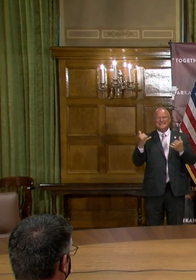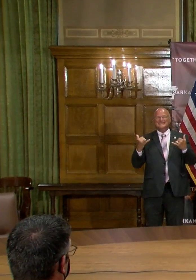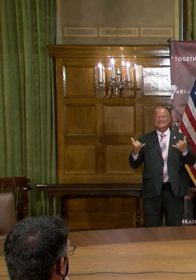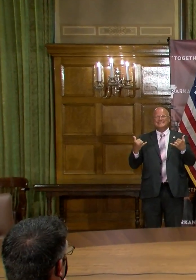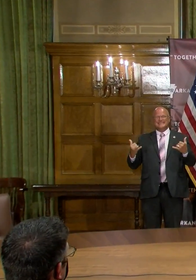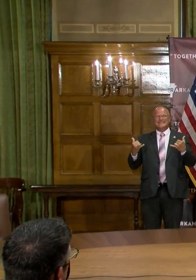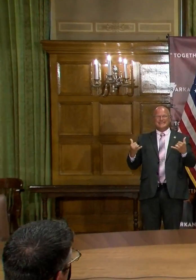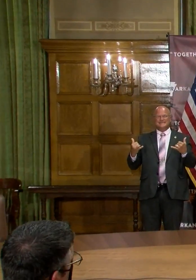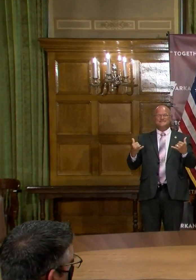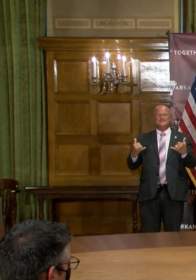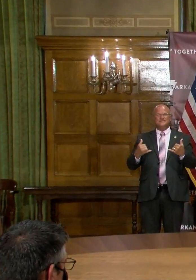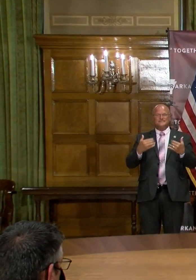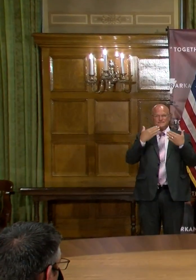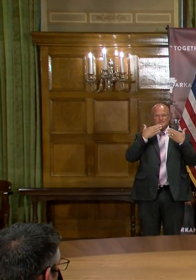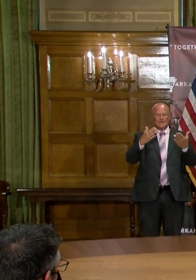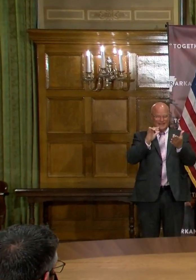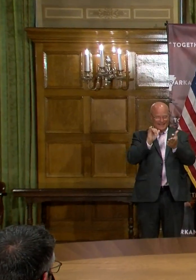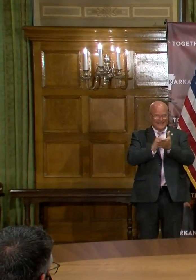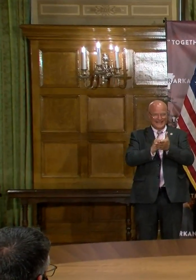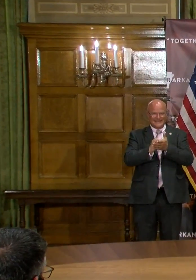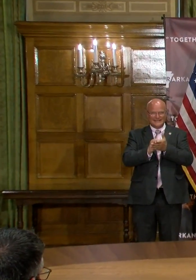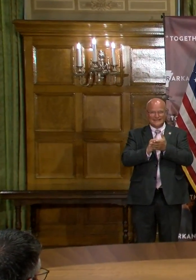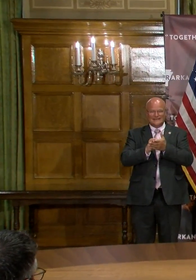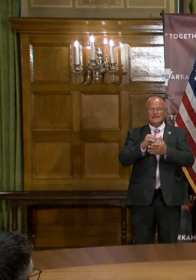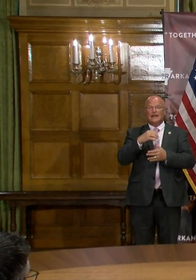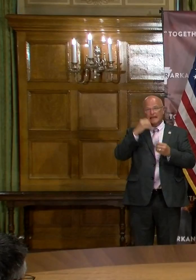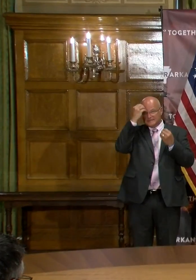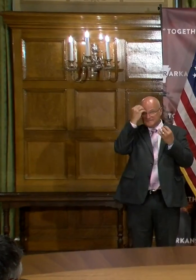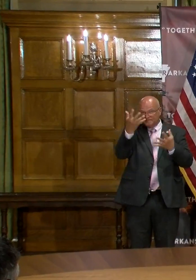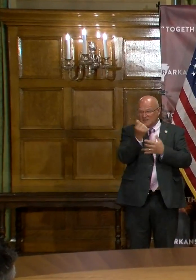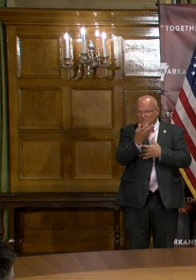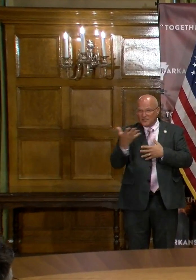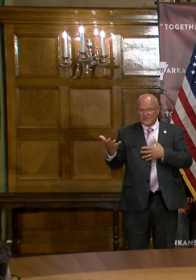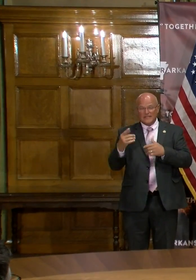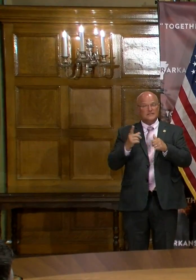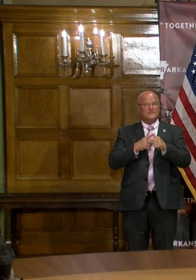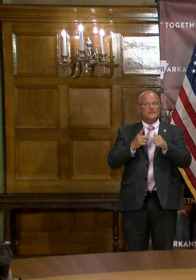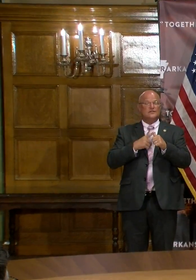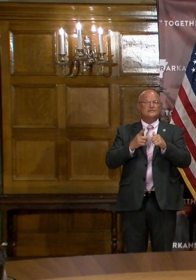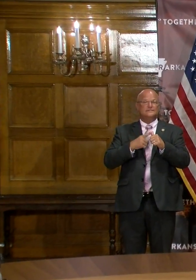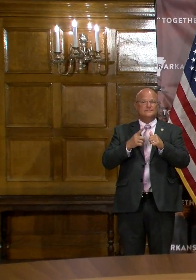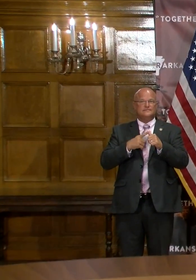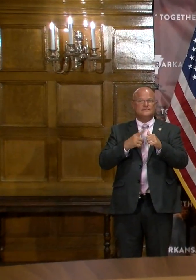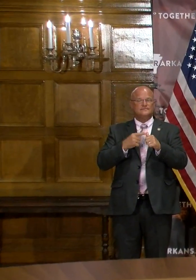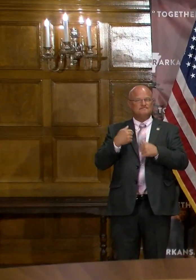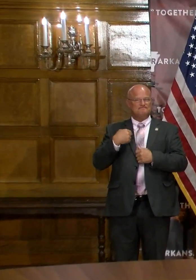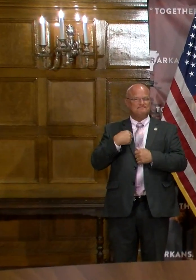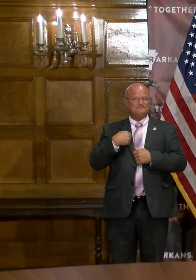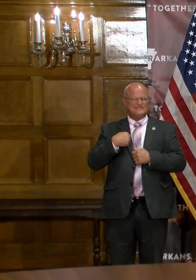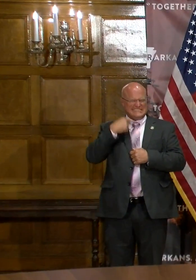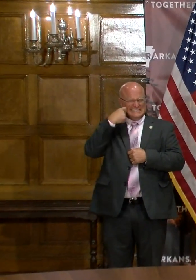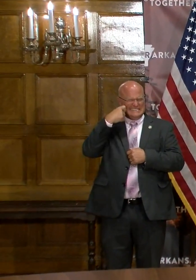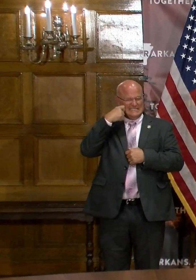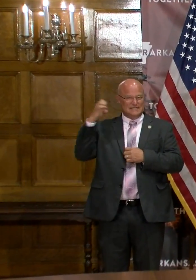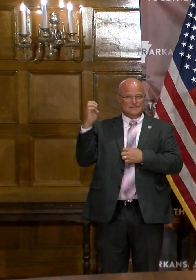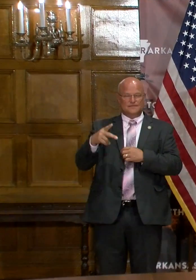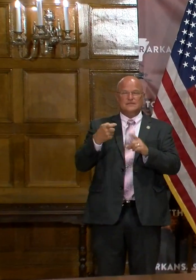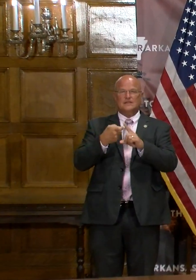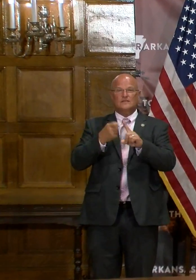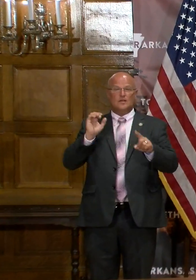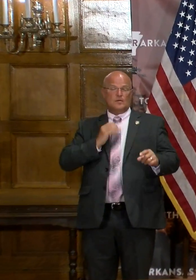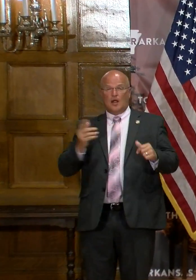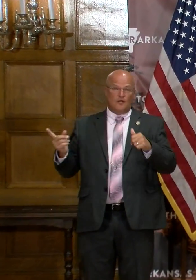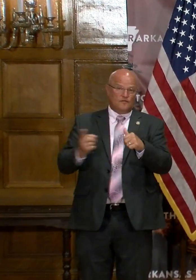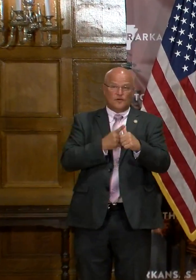today. I appreciate that. Just a couple things. First, I just came back from